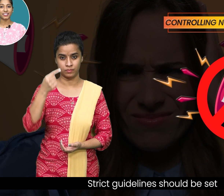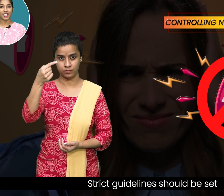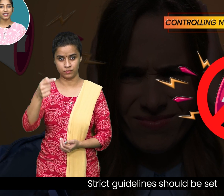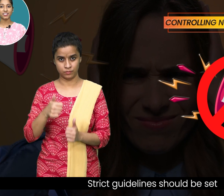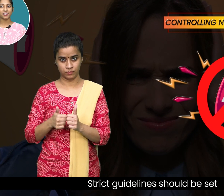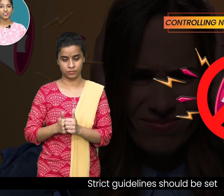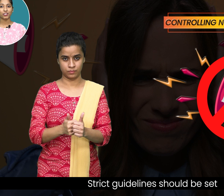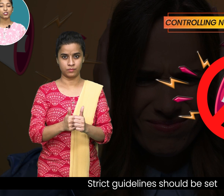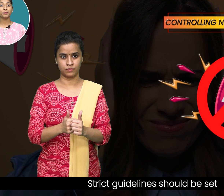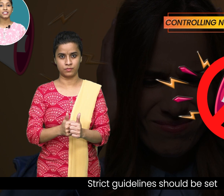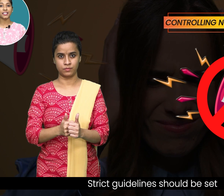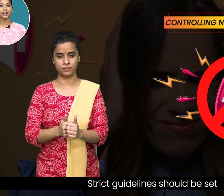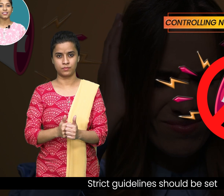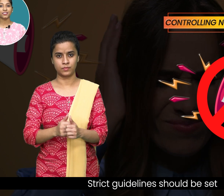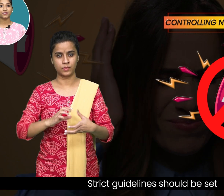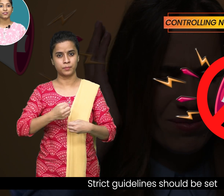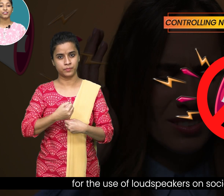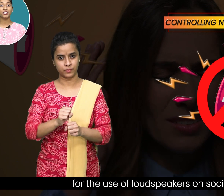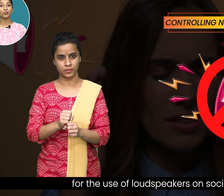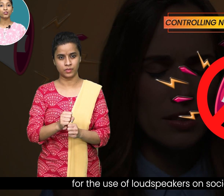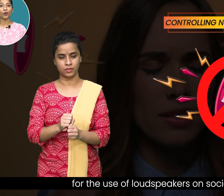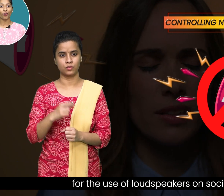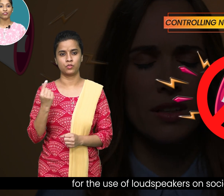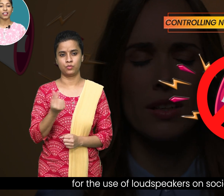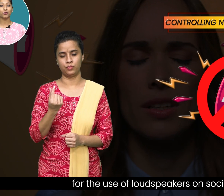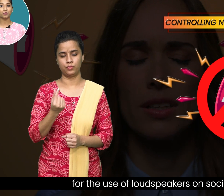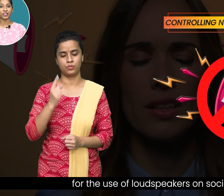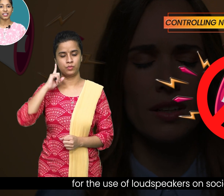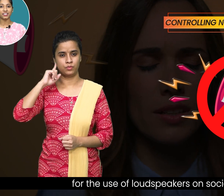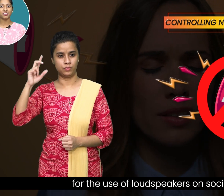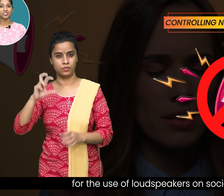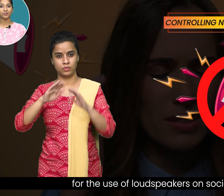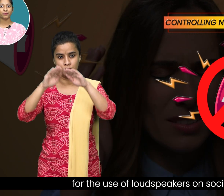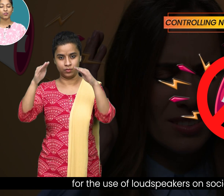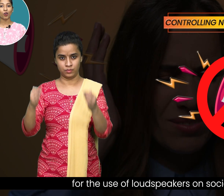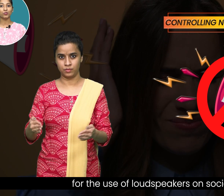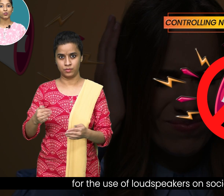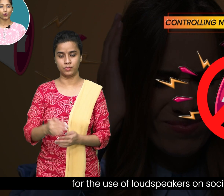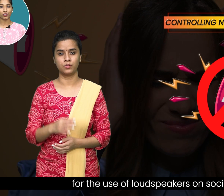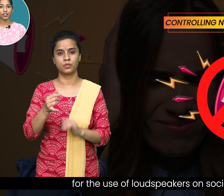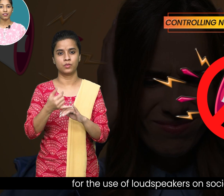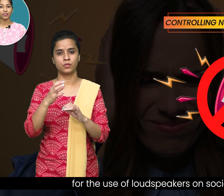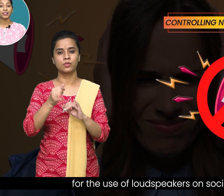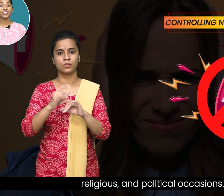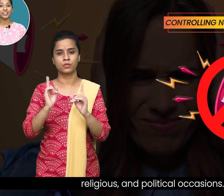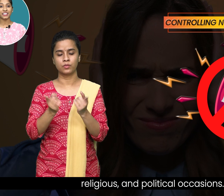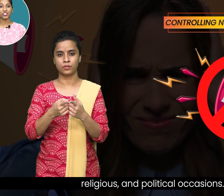Strict guidelines should be set for the use of loudspeakers on